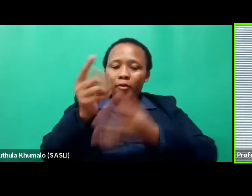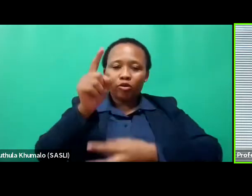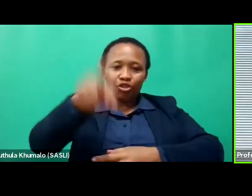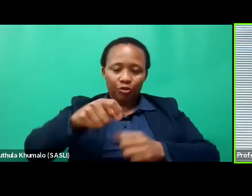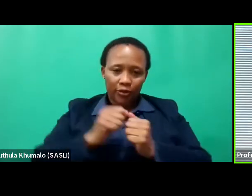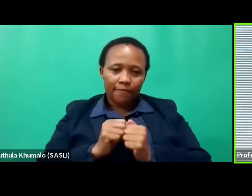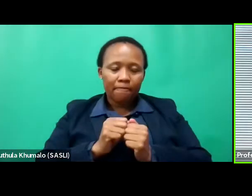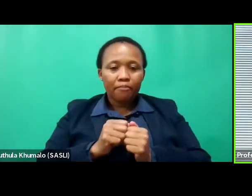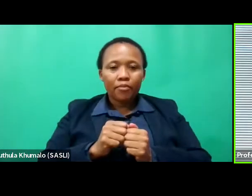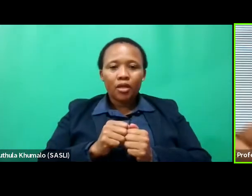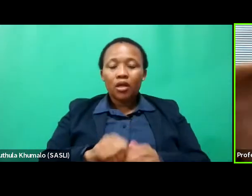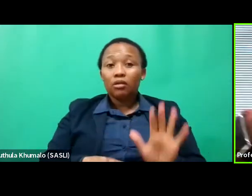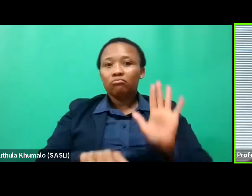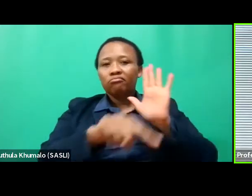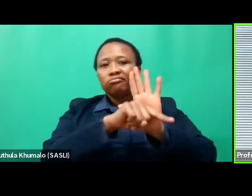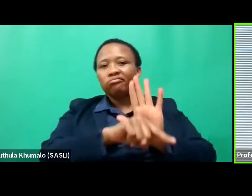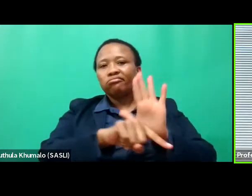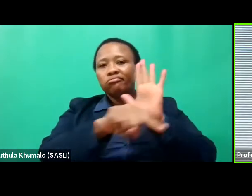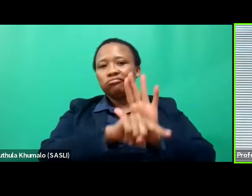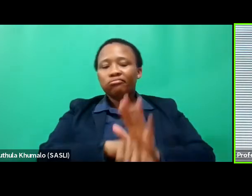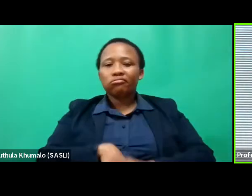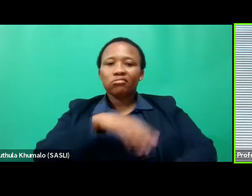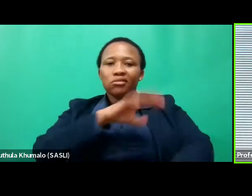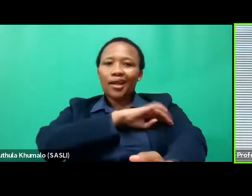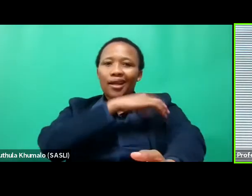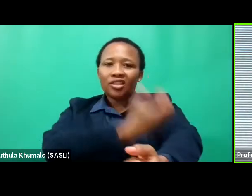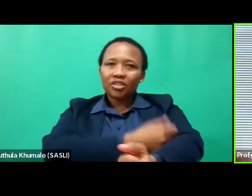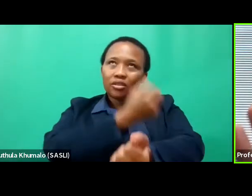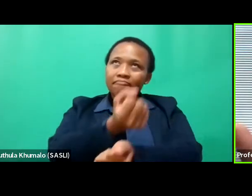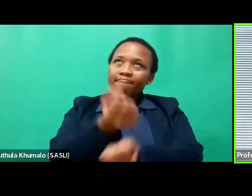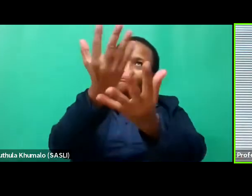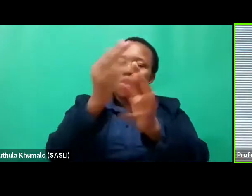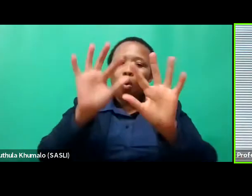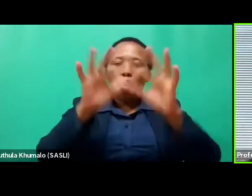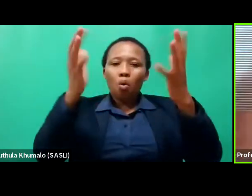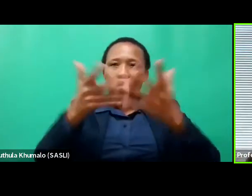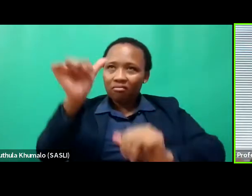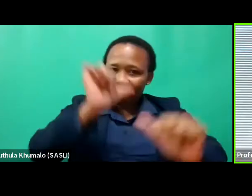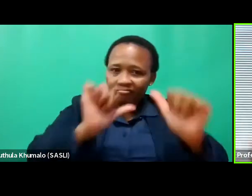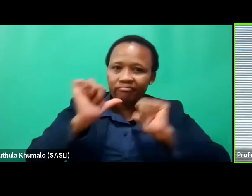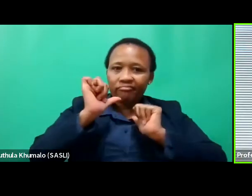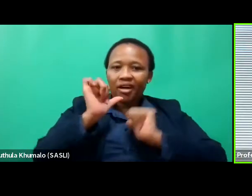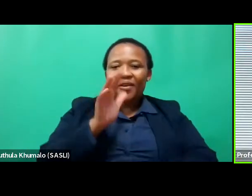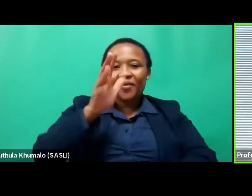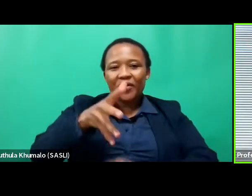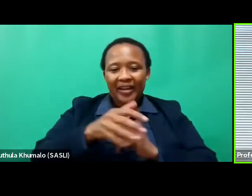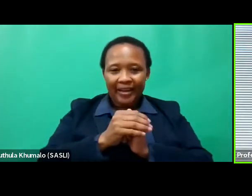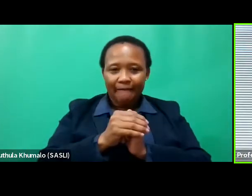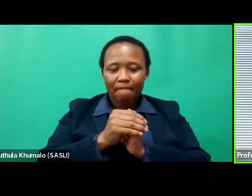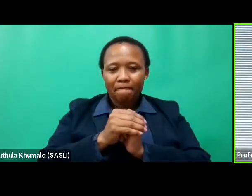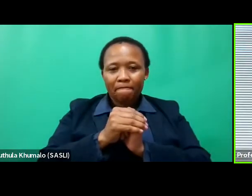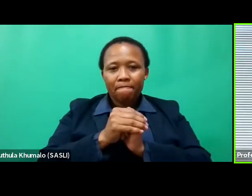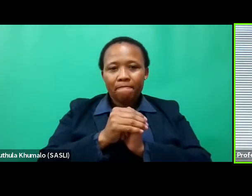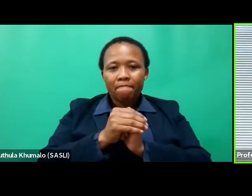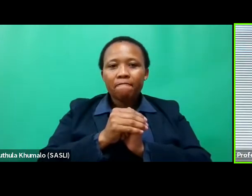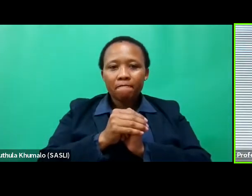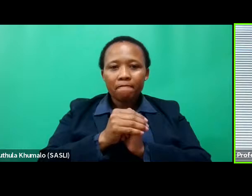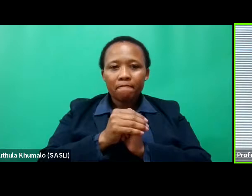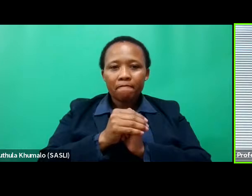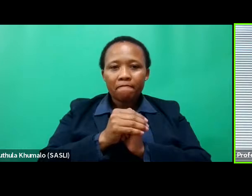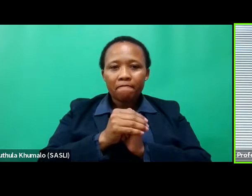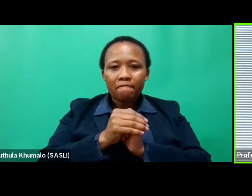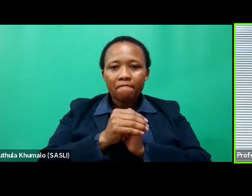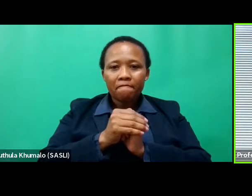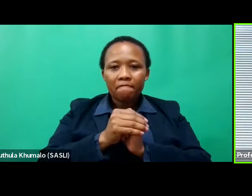negative energy, it comes back to you. So that's just a digression from